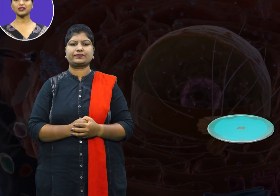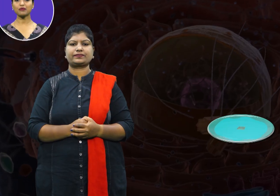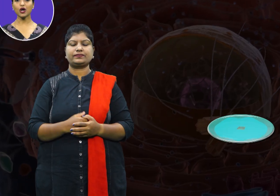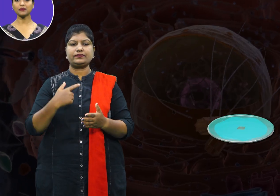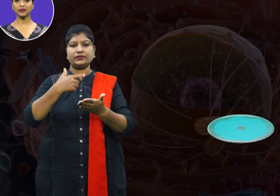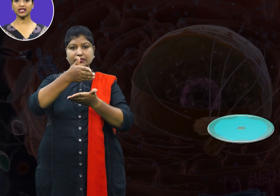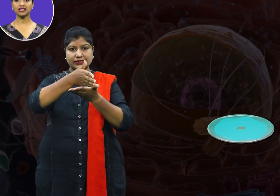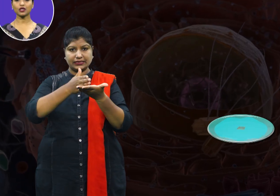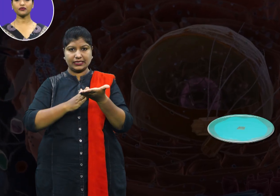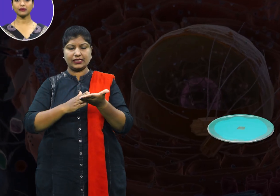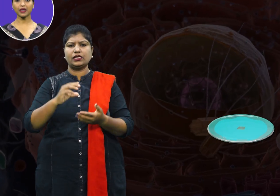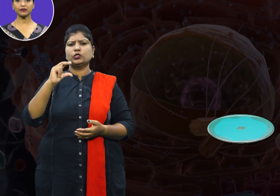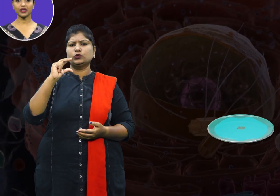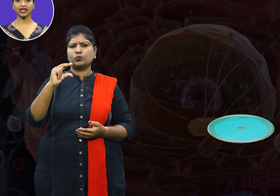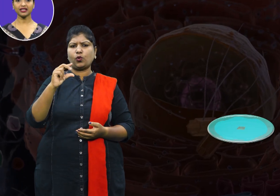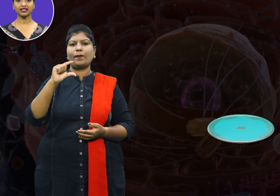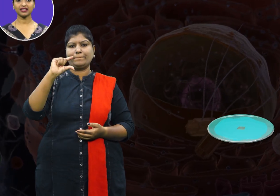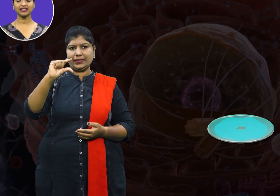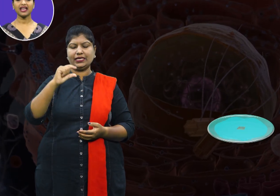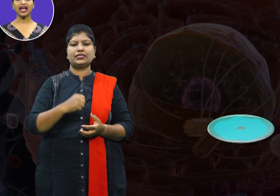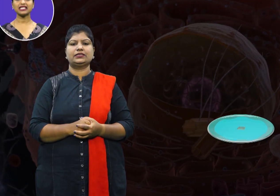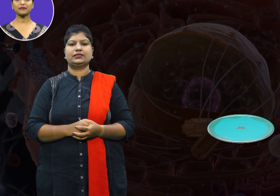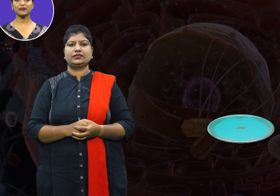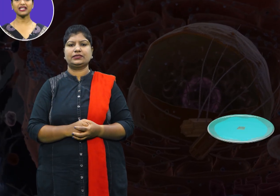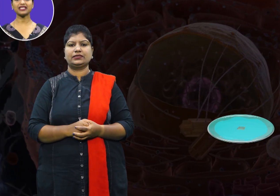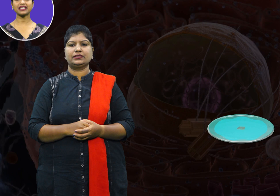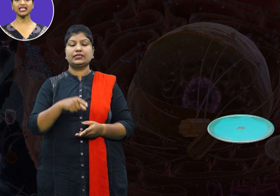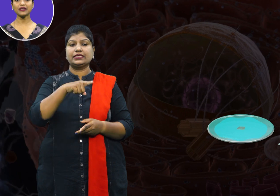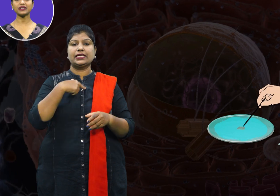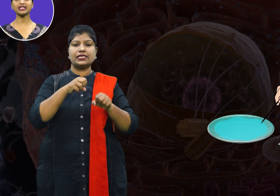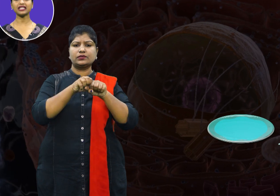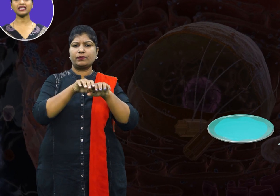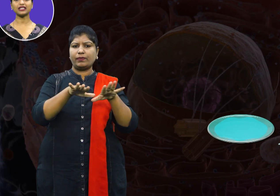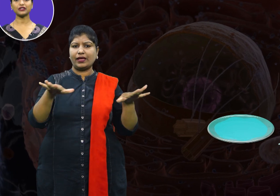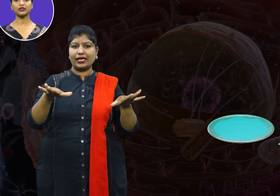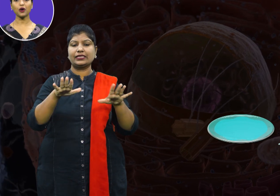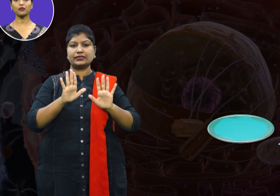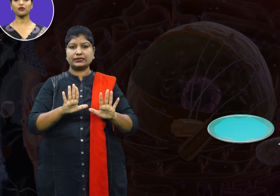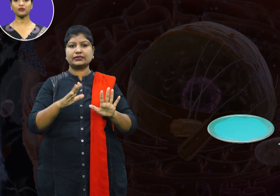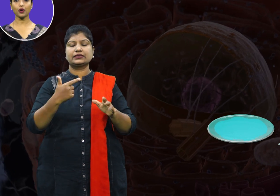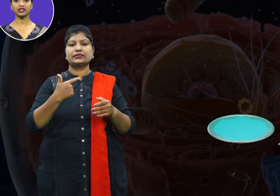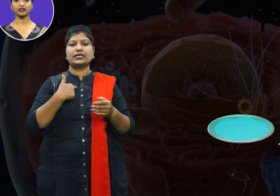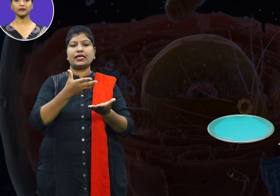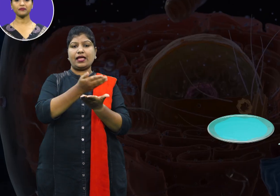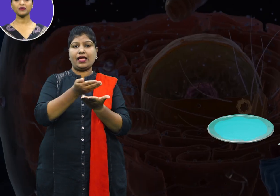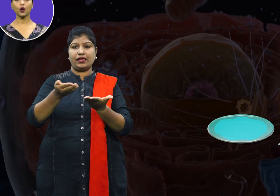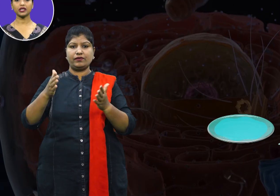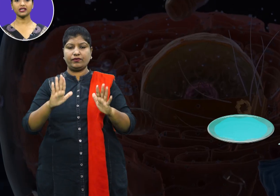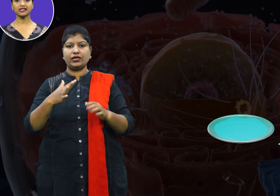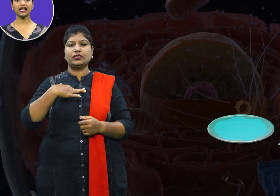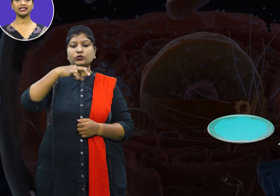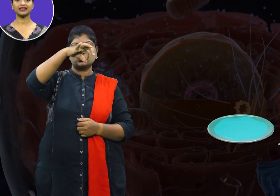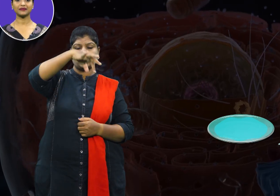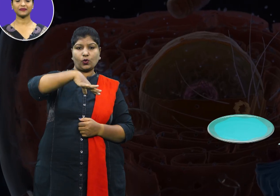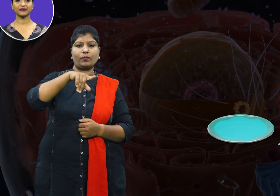Cut a small piece of the membrane and spread it evenly in a drop of water on